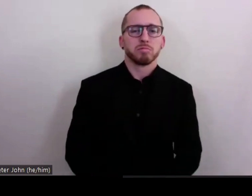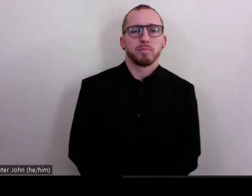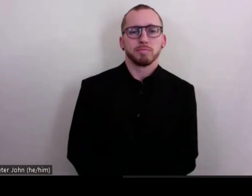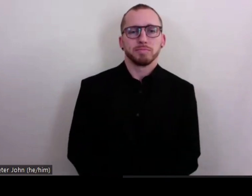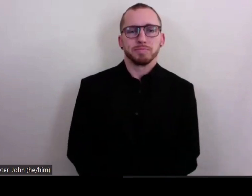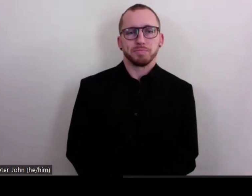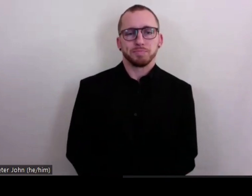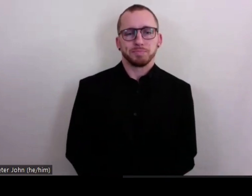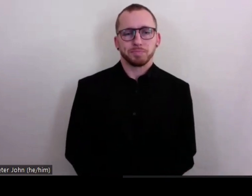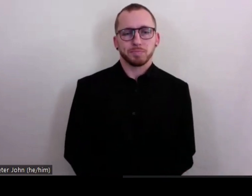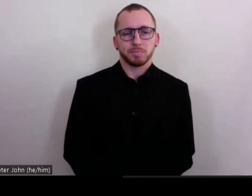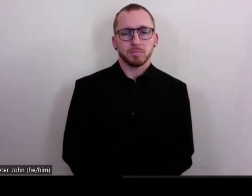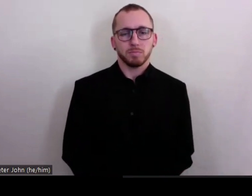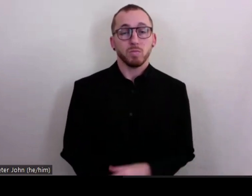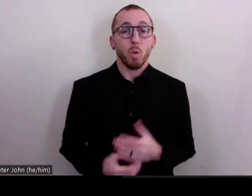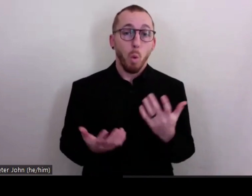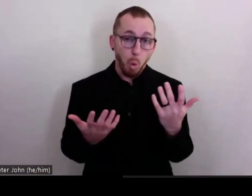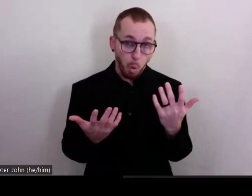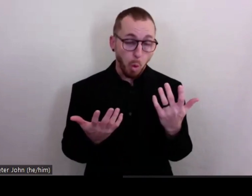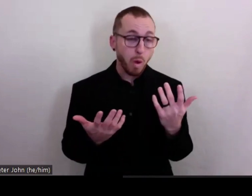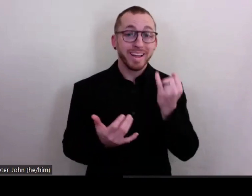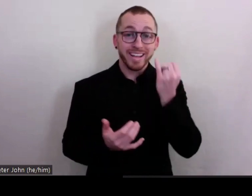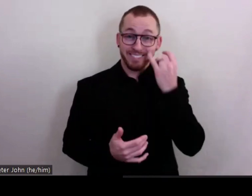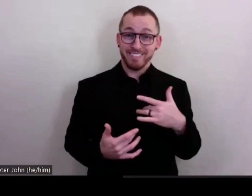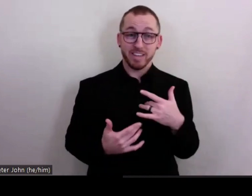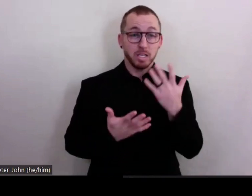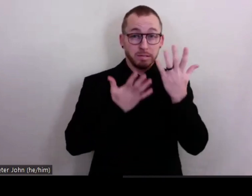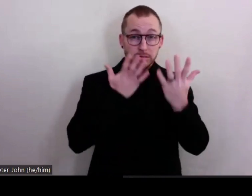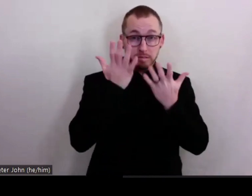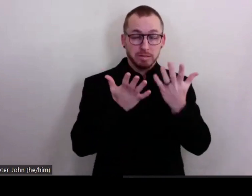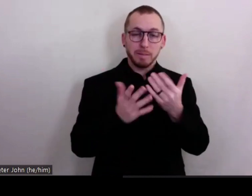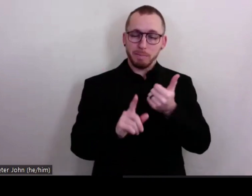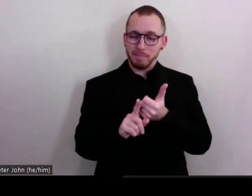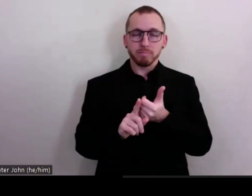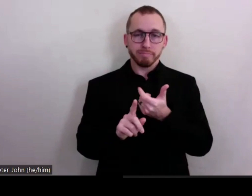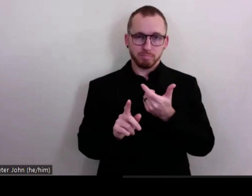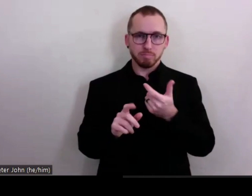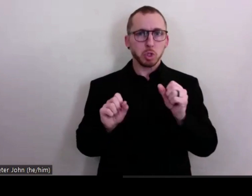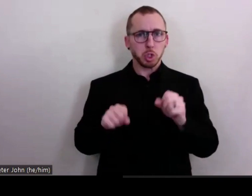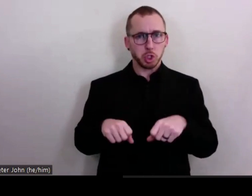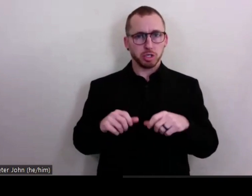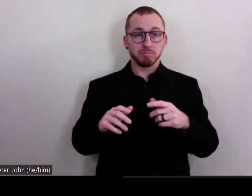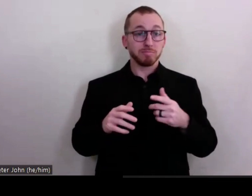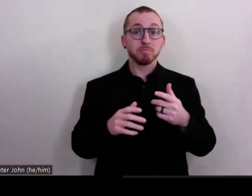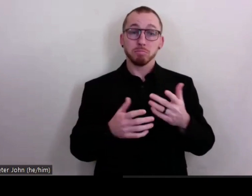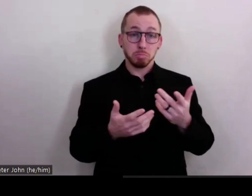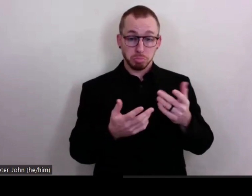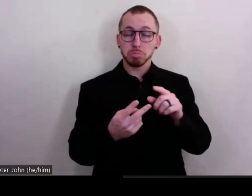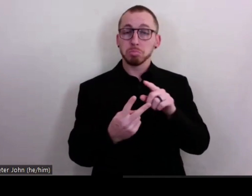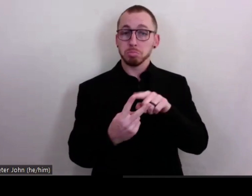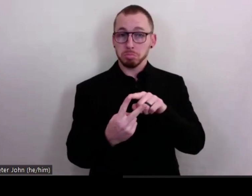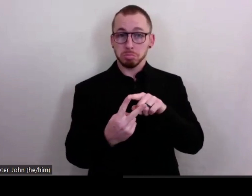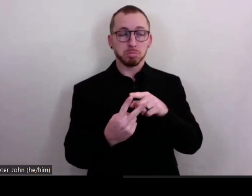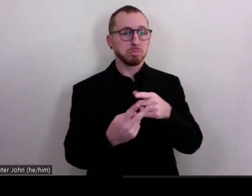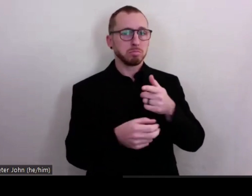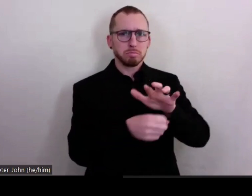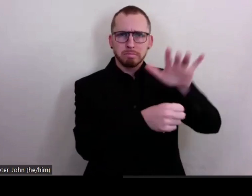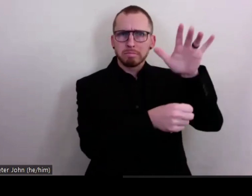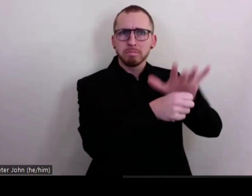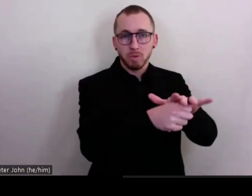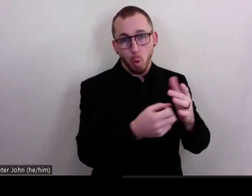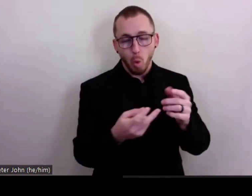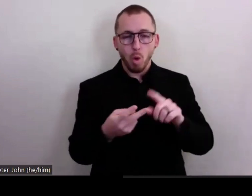kind of go away or to kind of come inward and try to hide. And so one of the things that I would recommend for any of the treatment